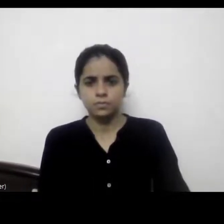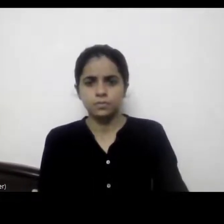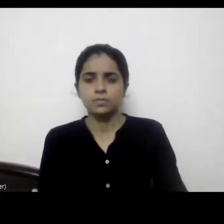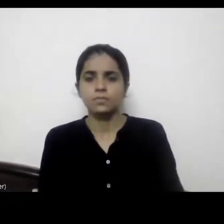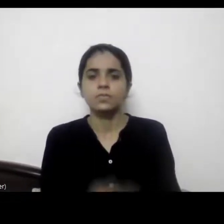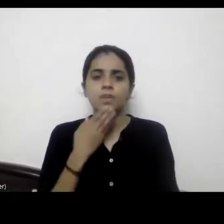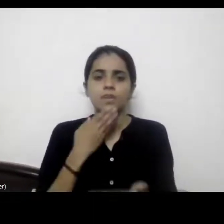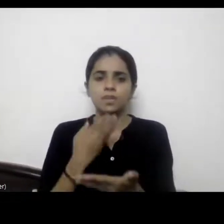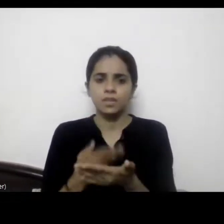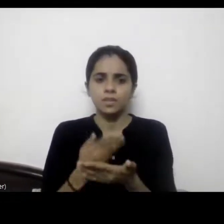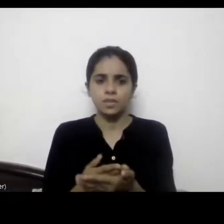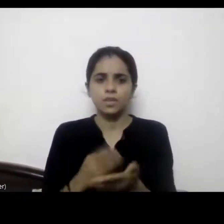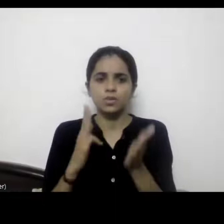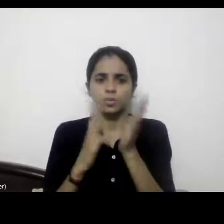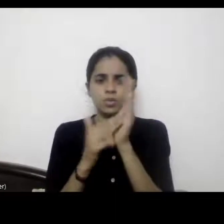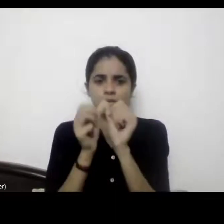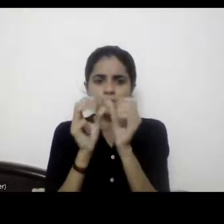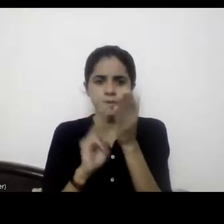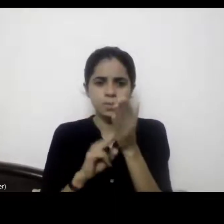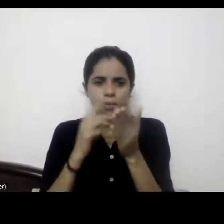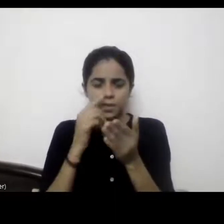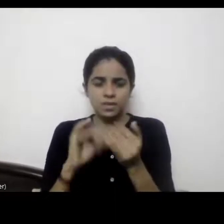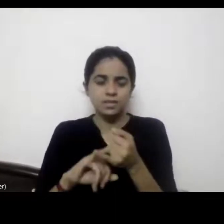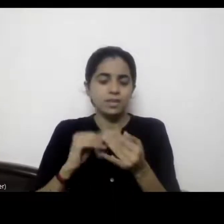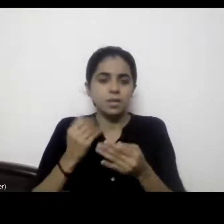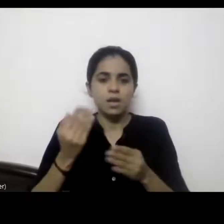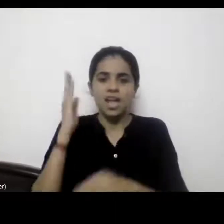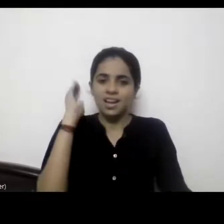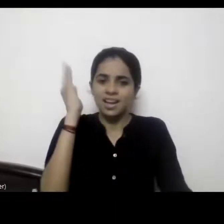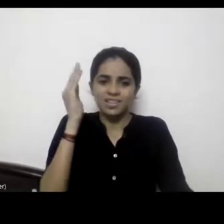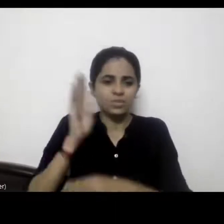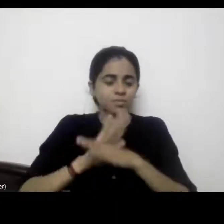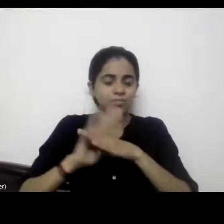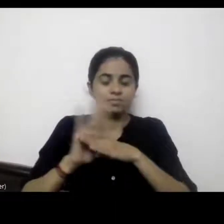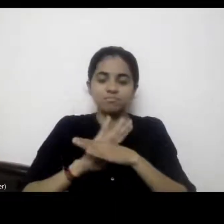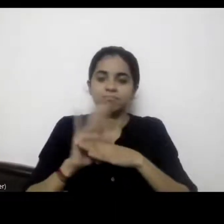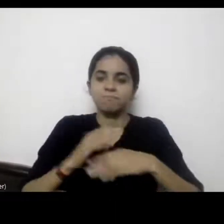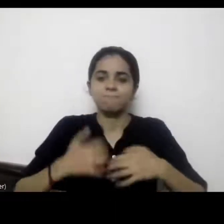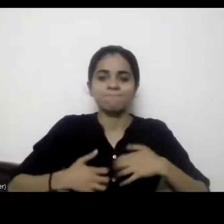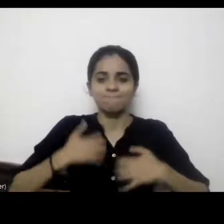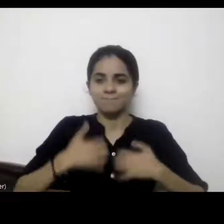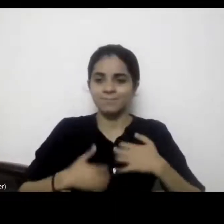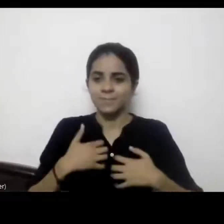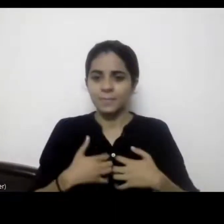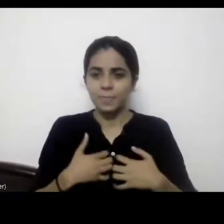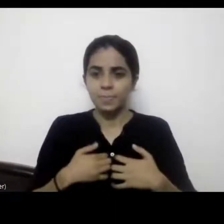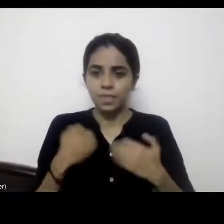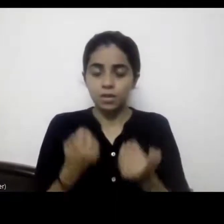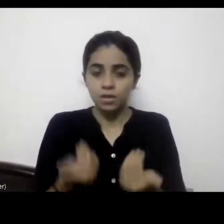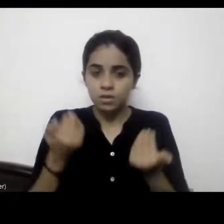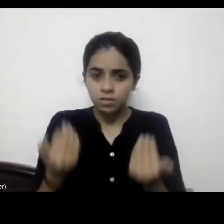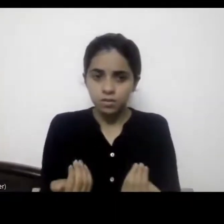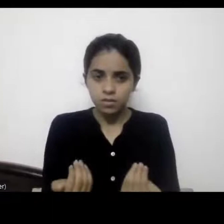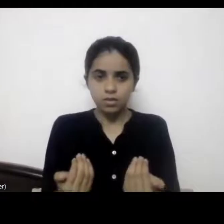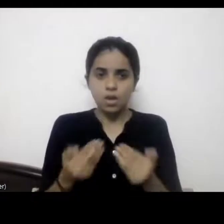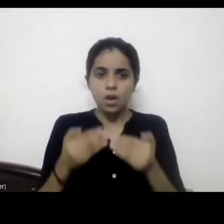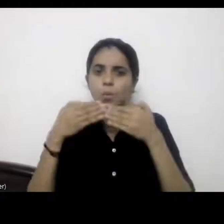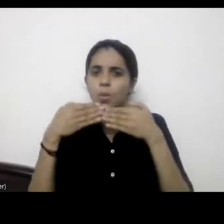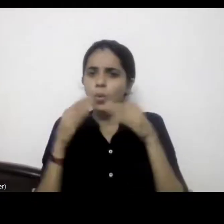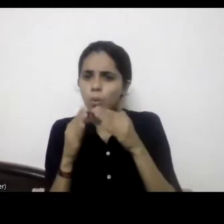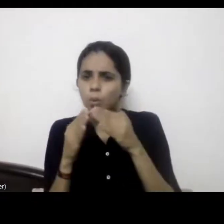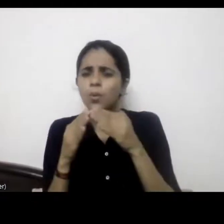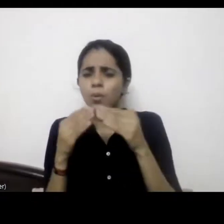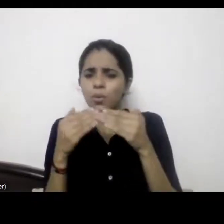Thank you so much, Mansi. It was a very engaging lecture. So now we open the